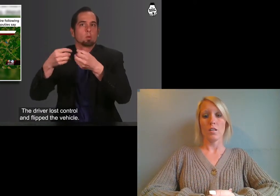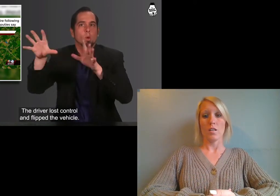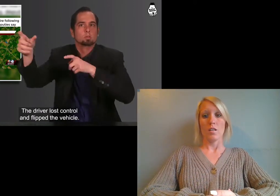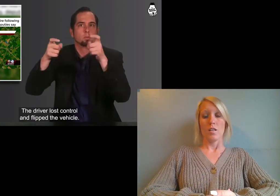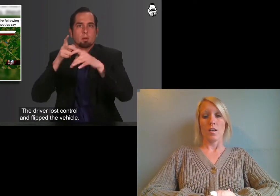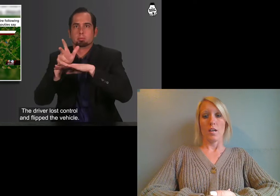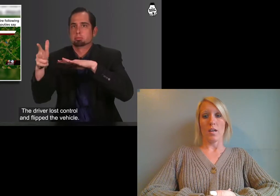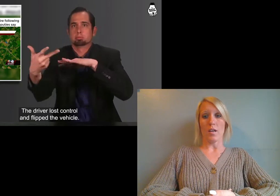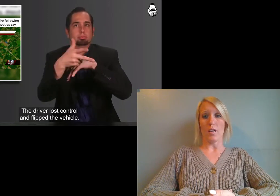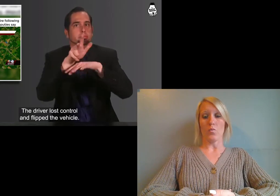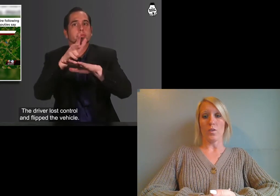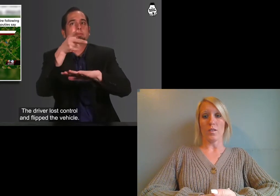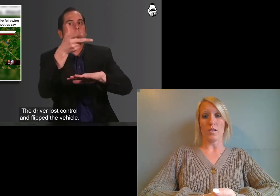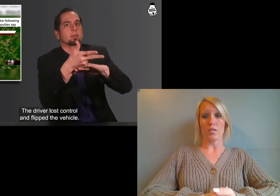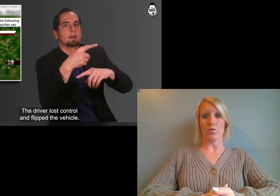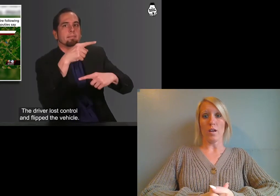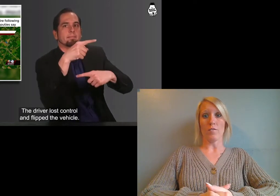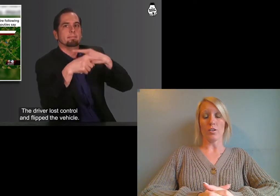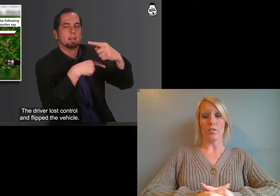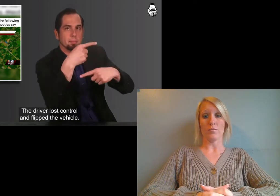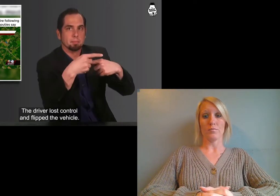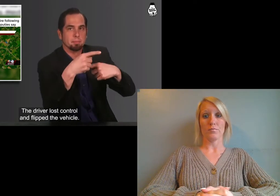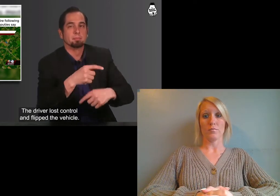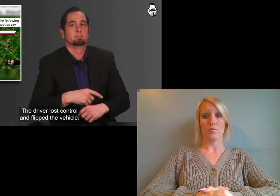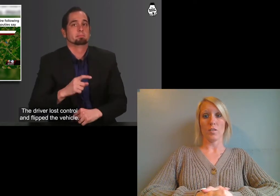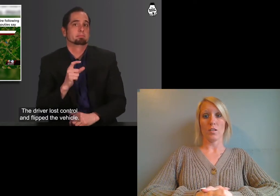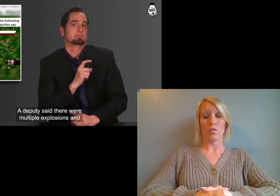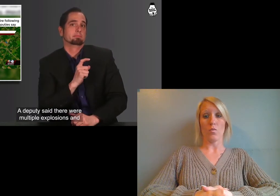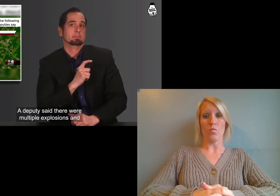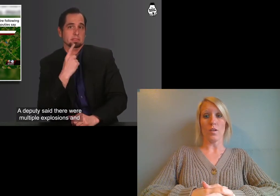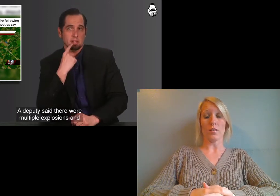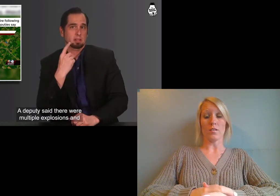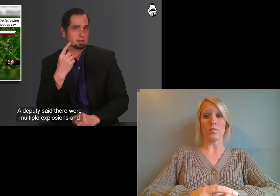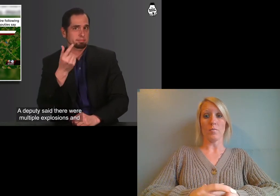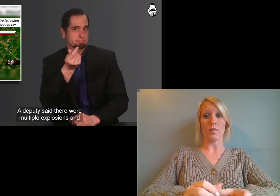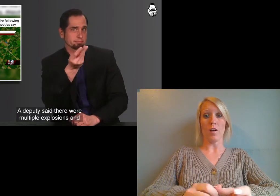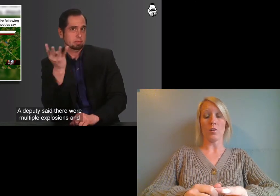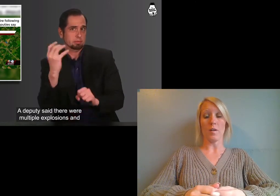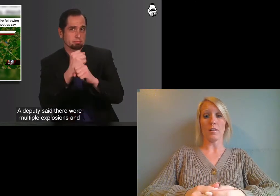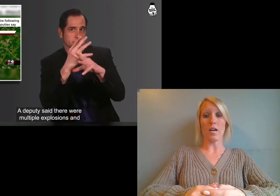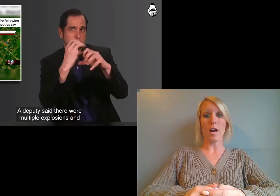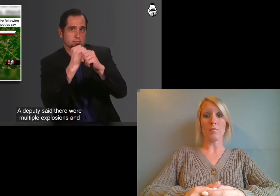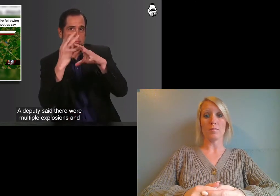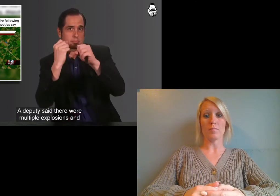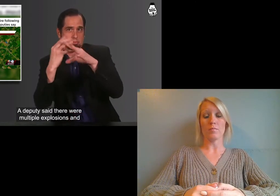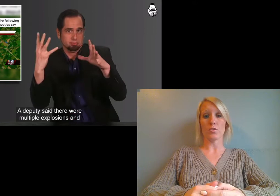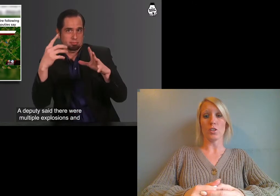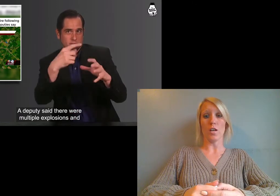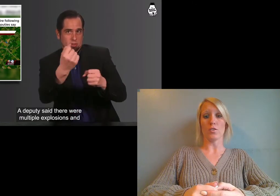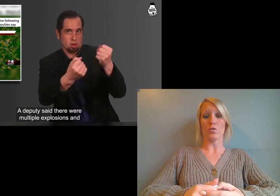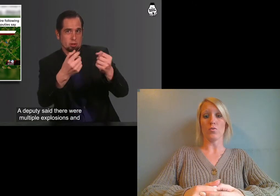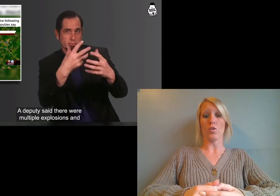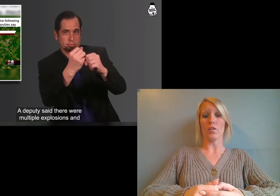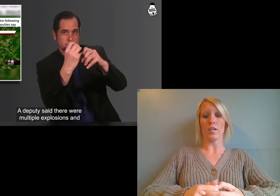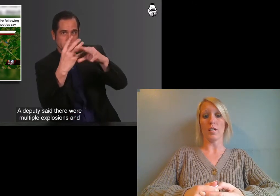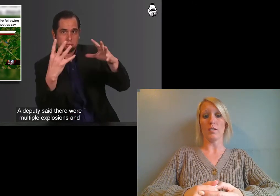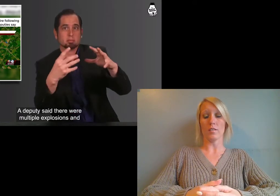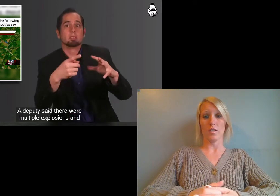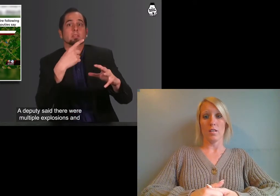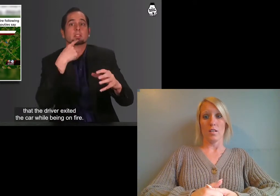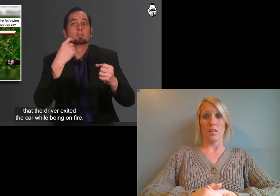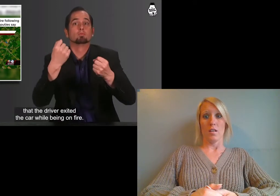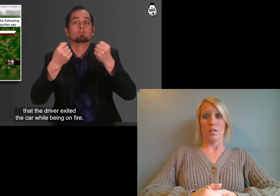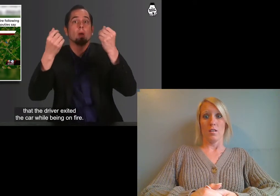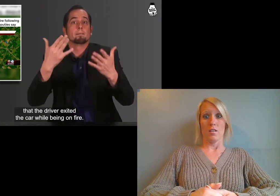stolen. And when the driver was being followed by the cop, she lost control